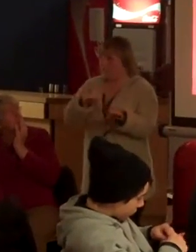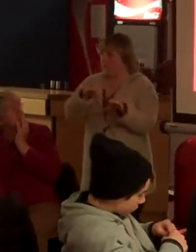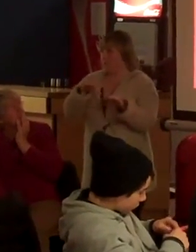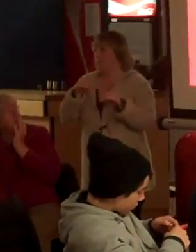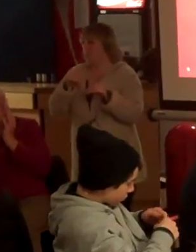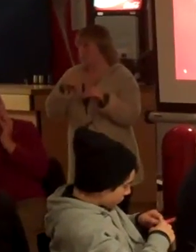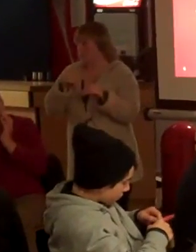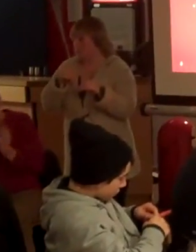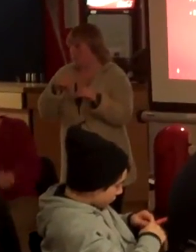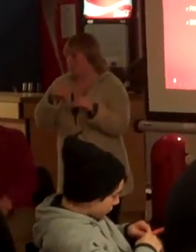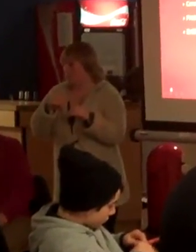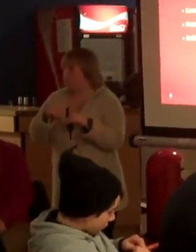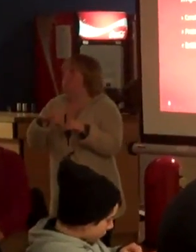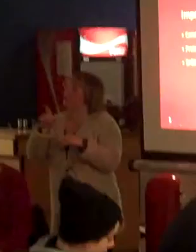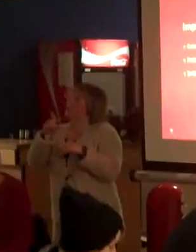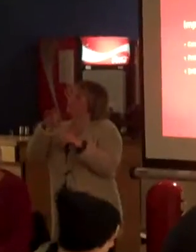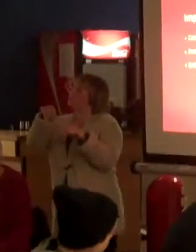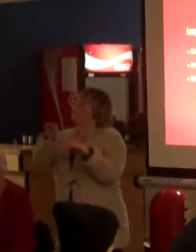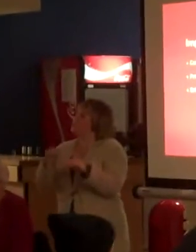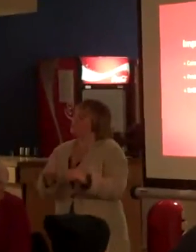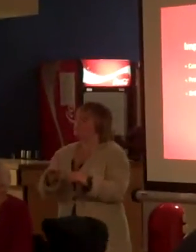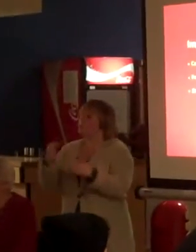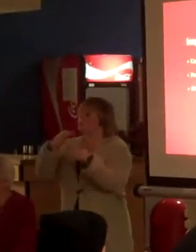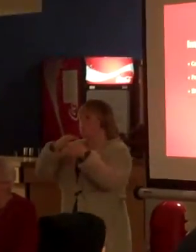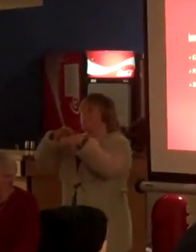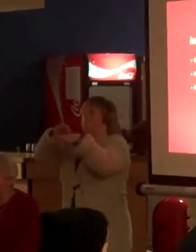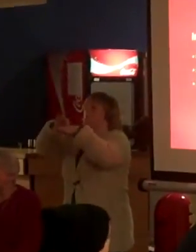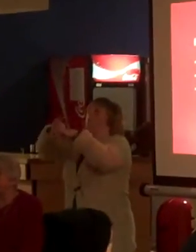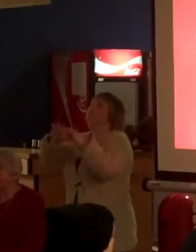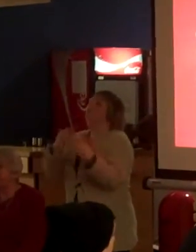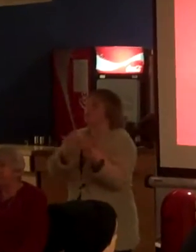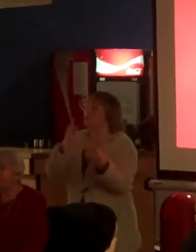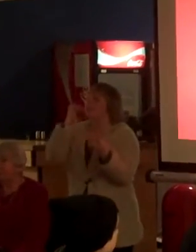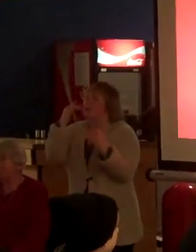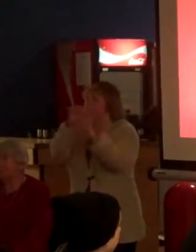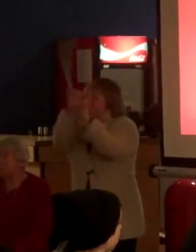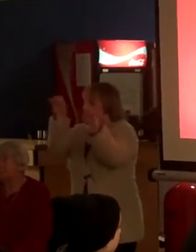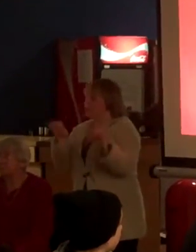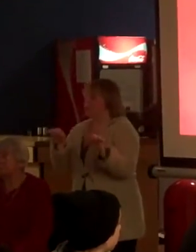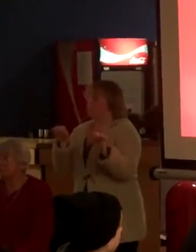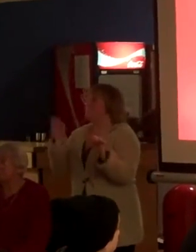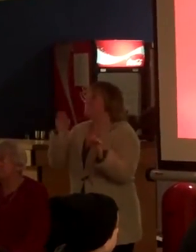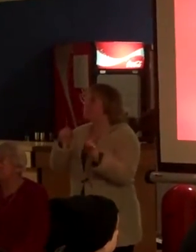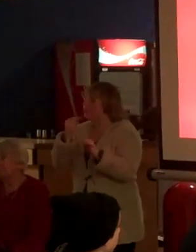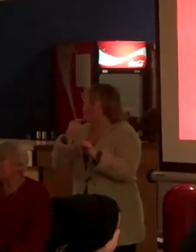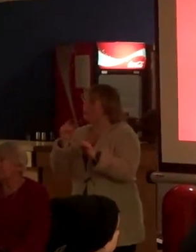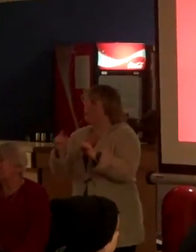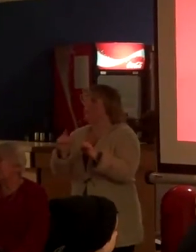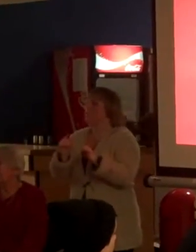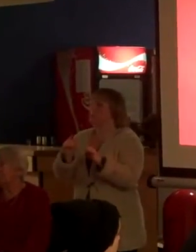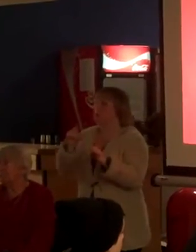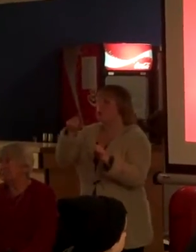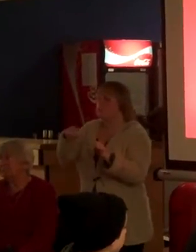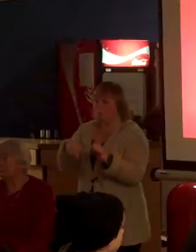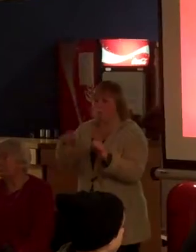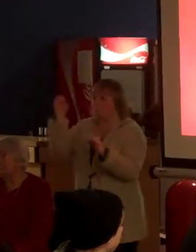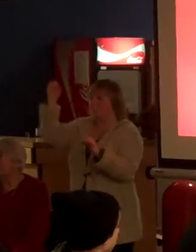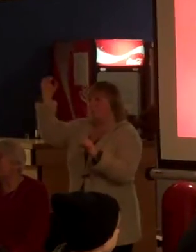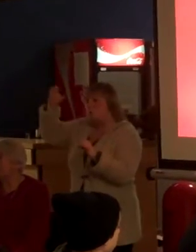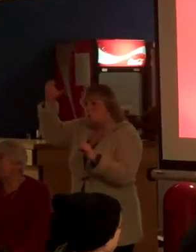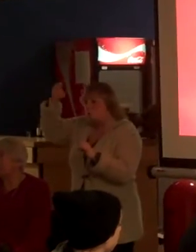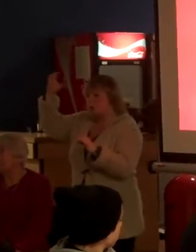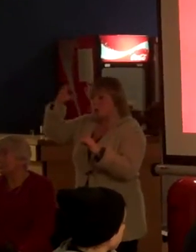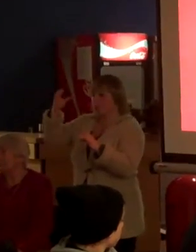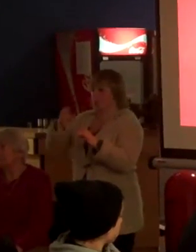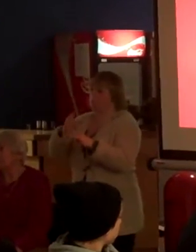we have to do to improve the water system? Matendo has come out to say we shall construct shallow wells. Shallow wells